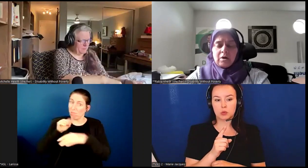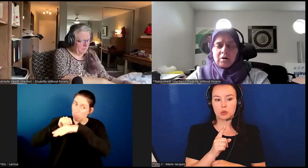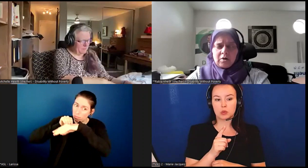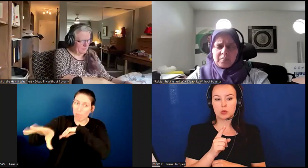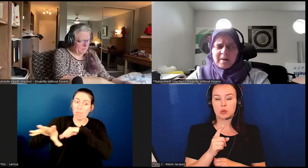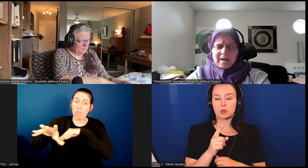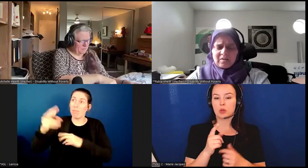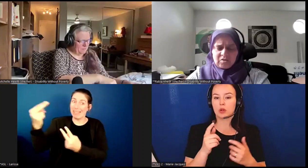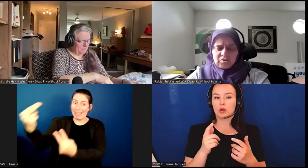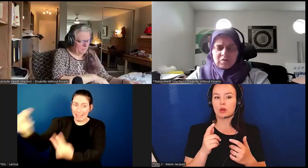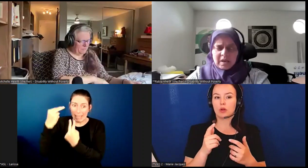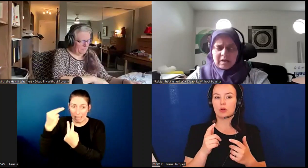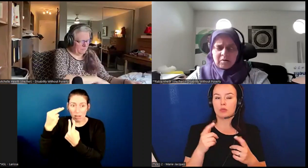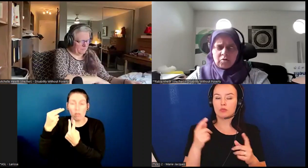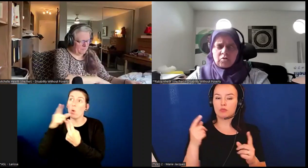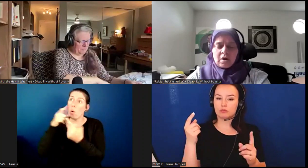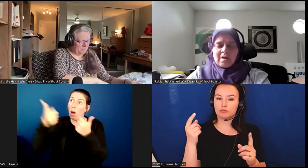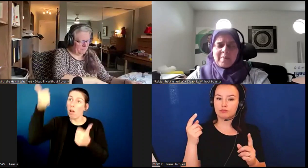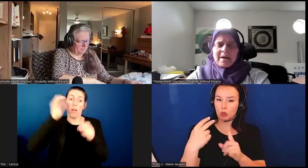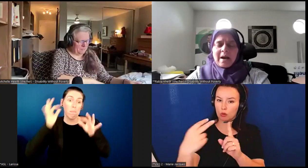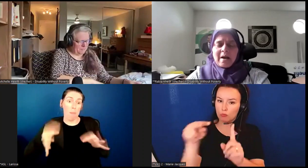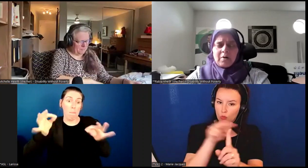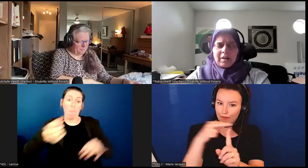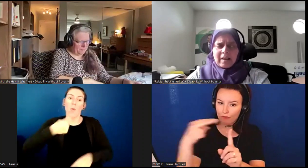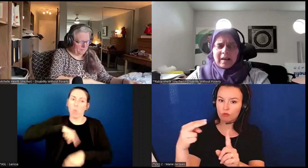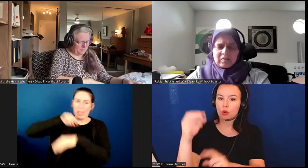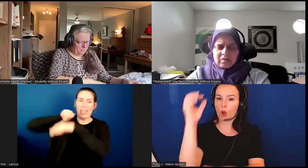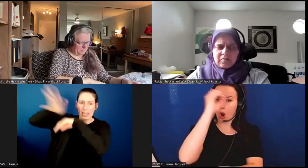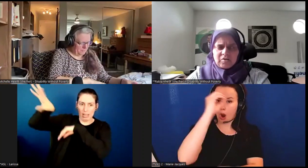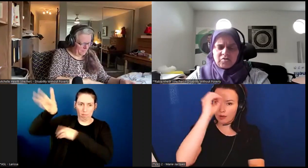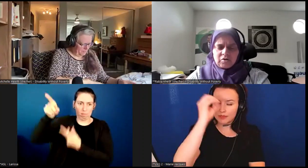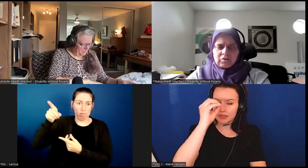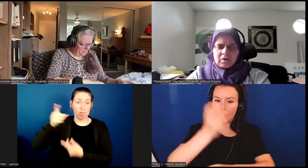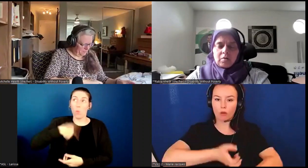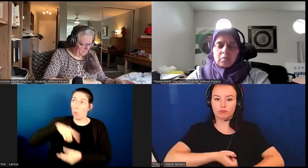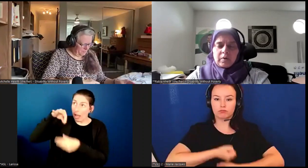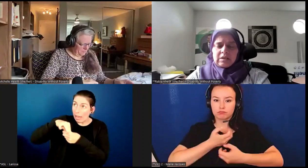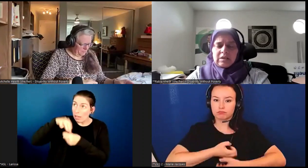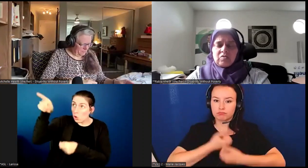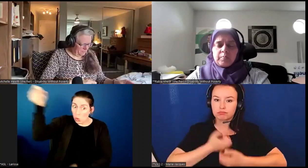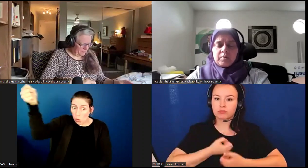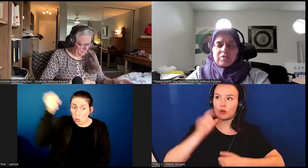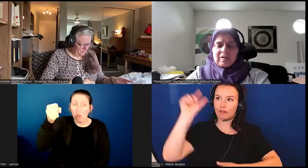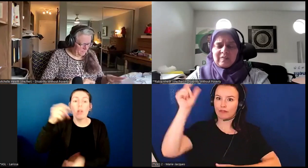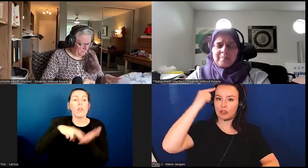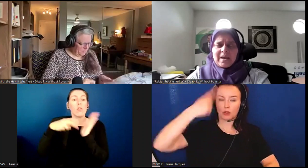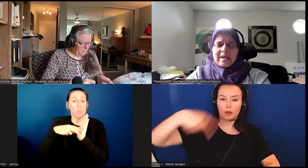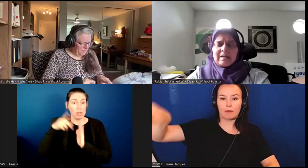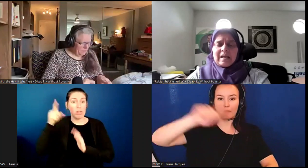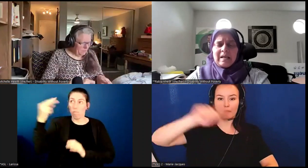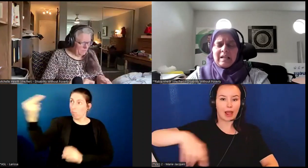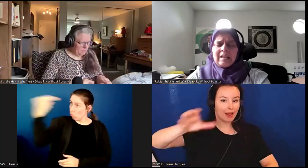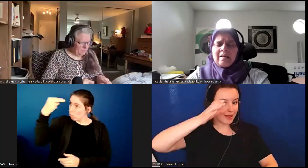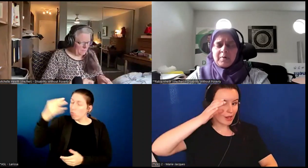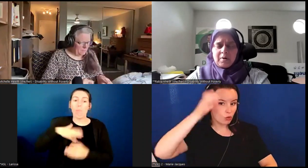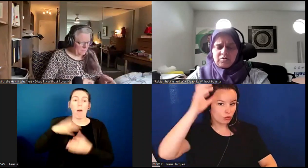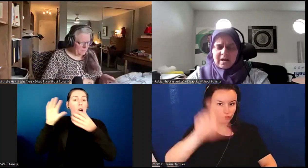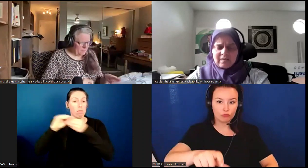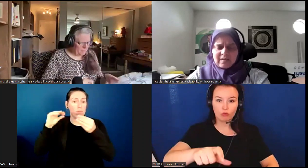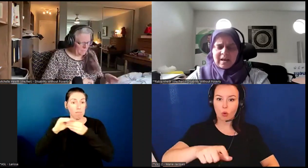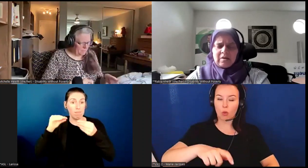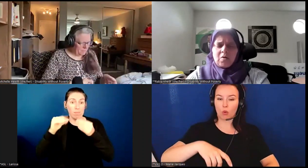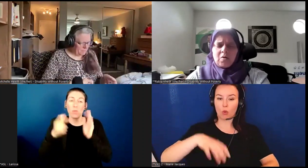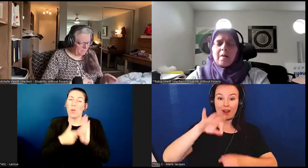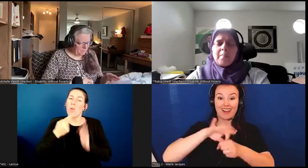and heard by decision makers, by our elected officials. We need to participate in the